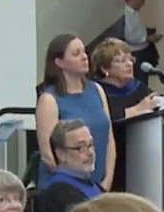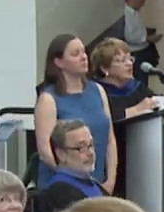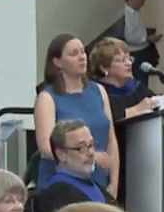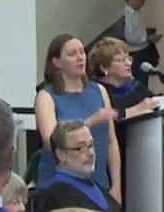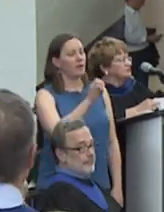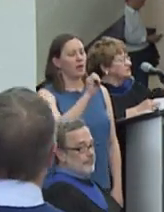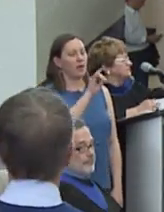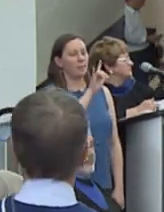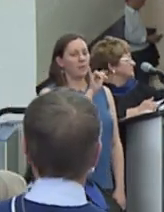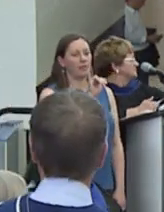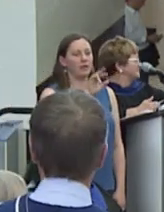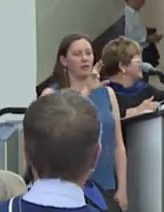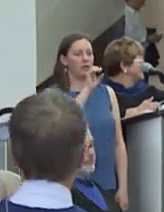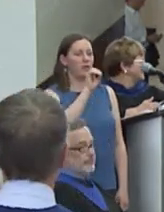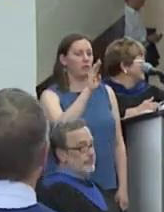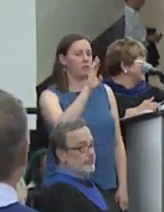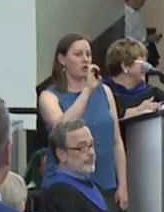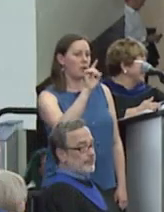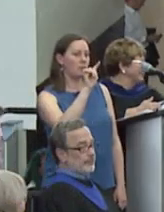Emily Roberts.